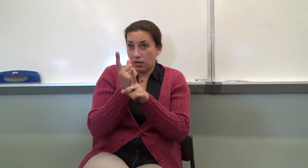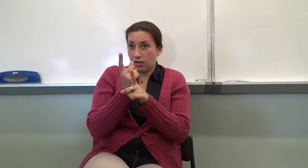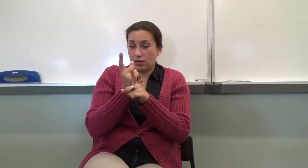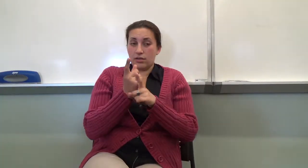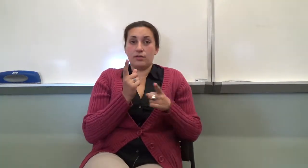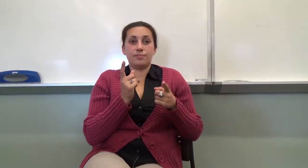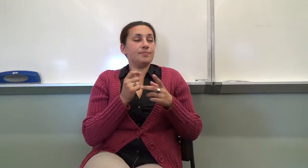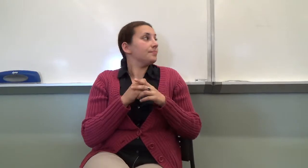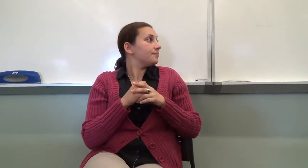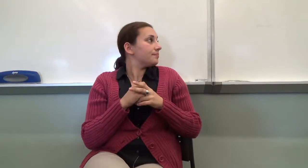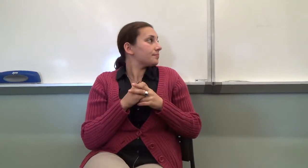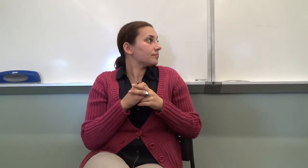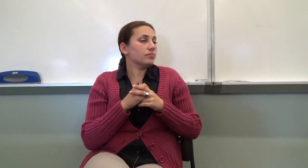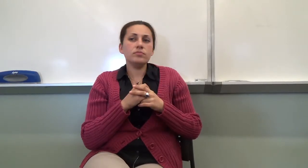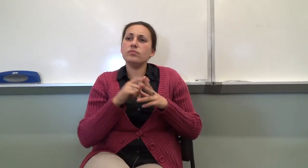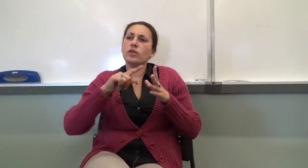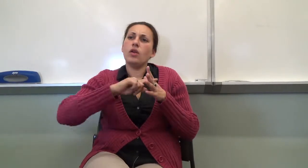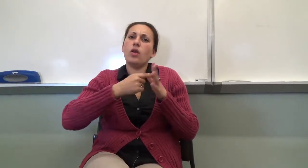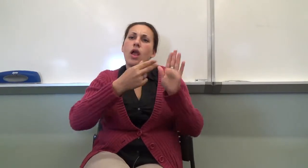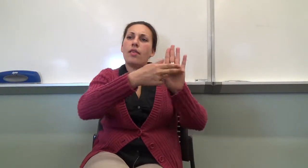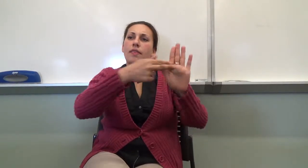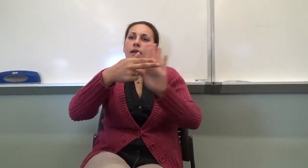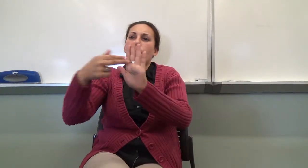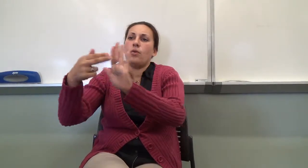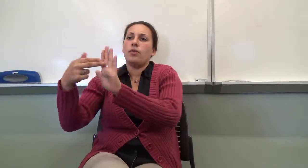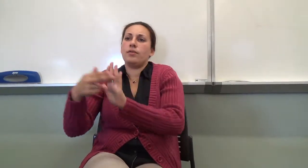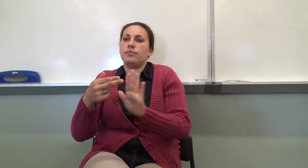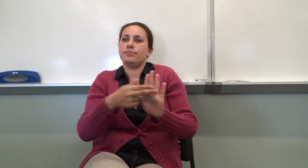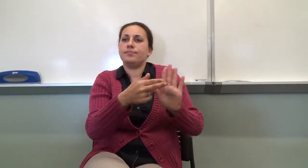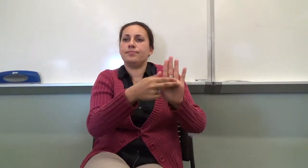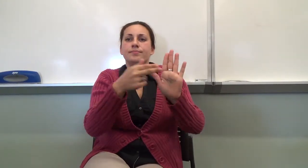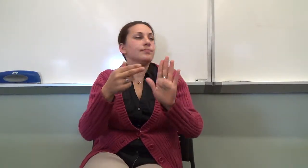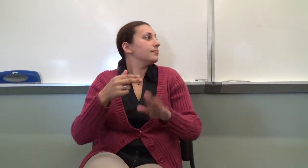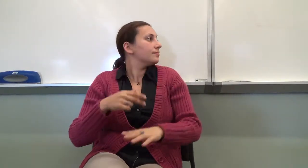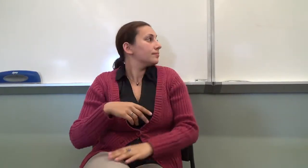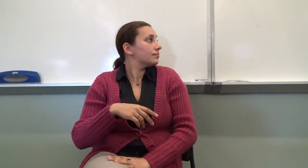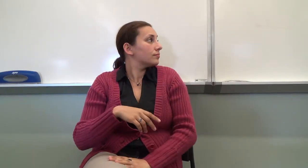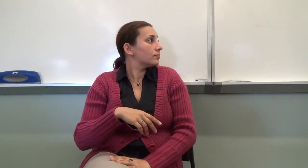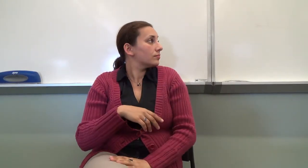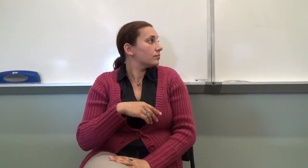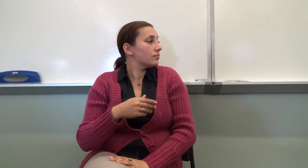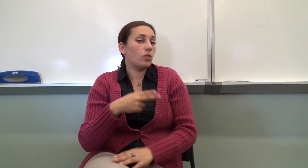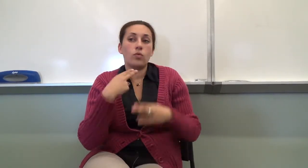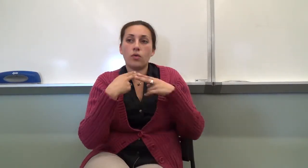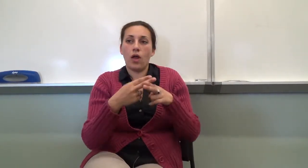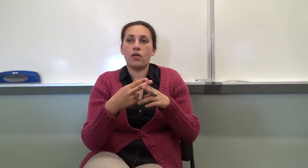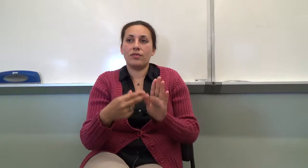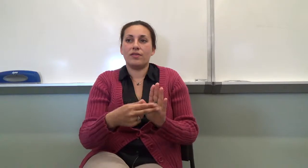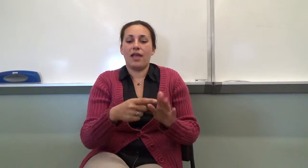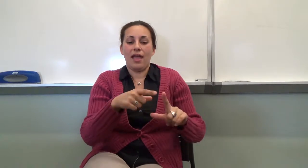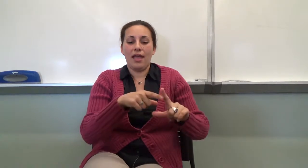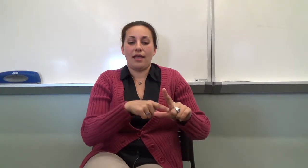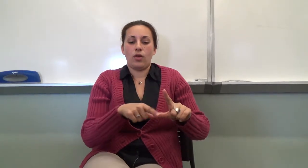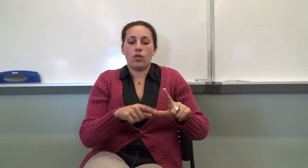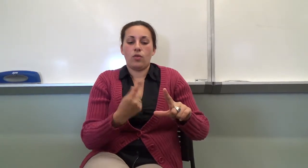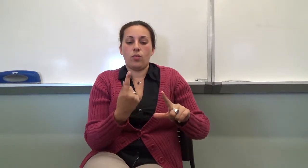So let's start labeling down here. Here's the first intersection down here. We'll call that angle 1. This will be